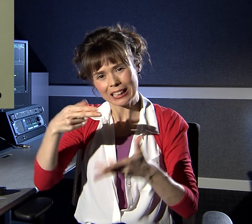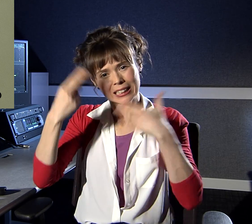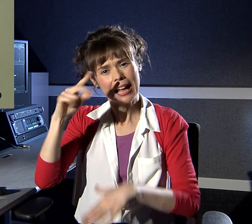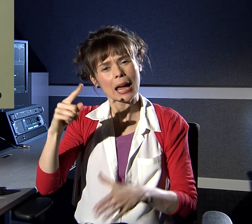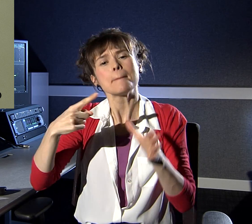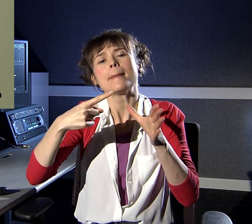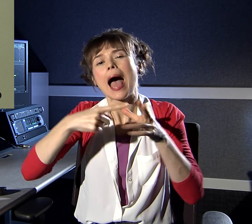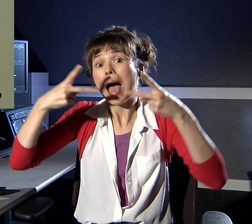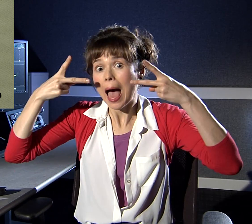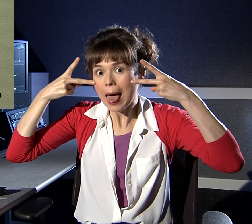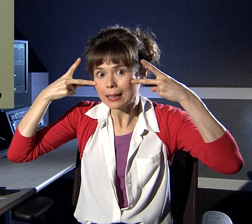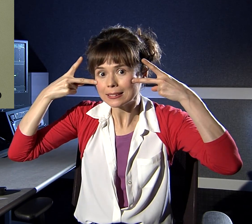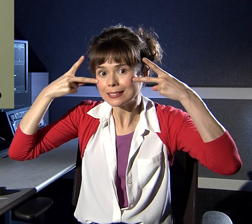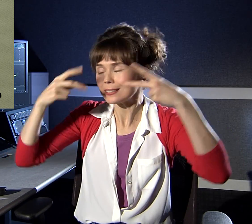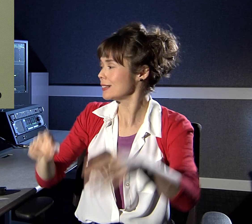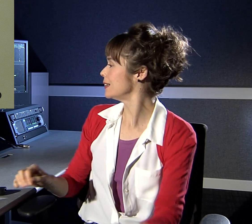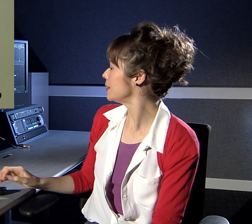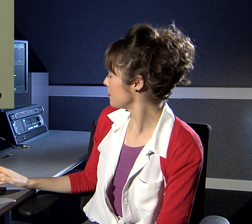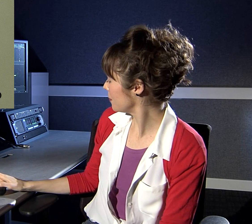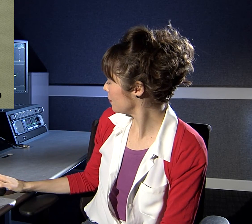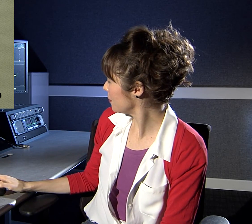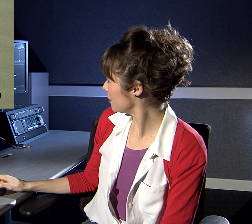Alice, and this is her sign name.